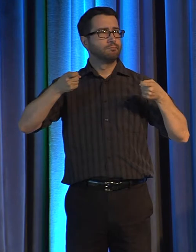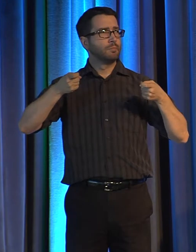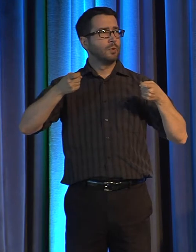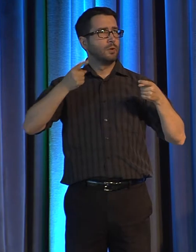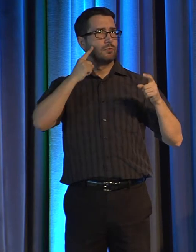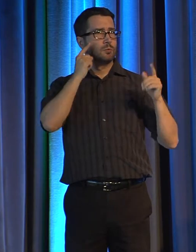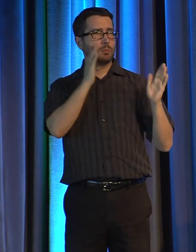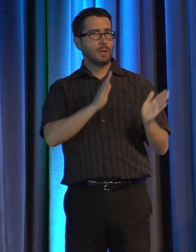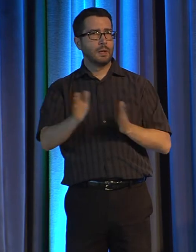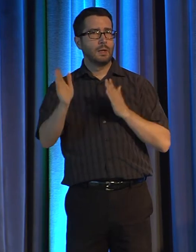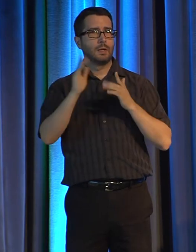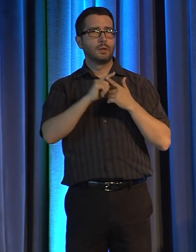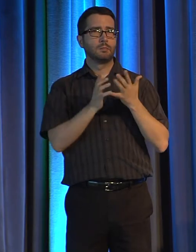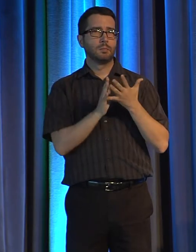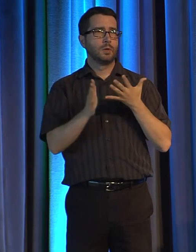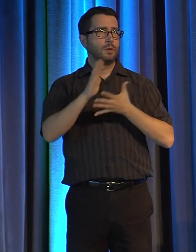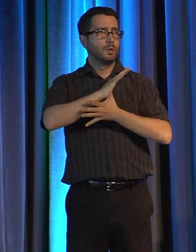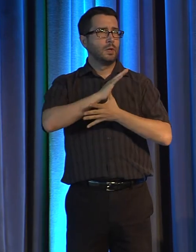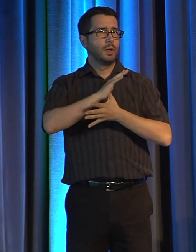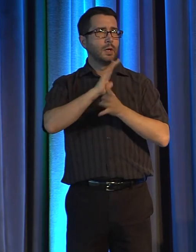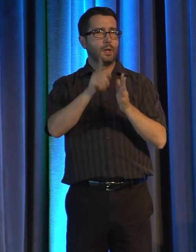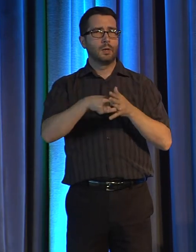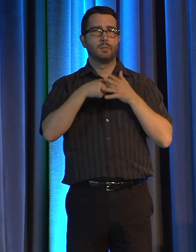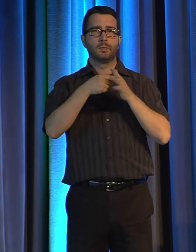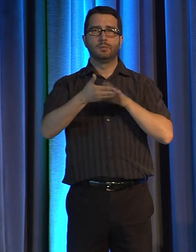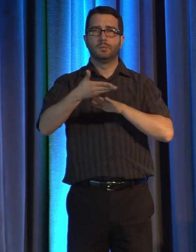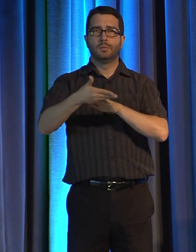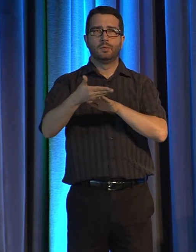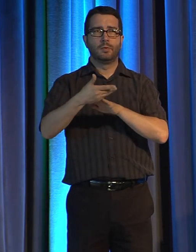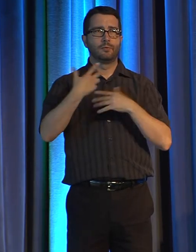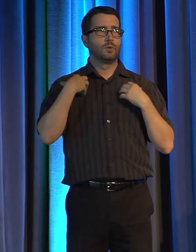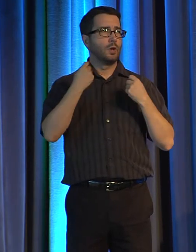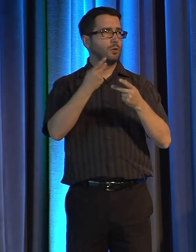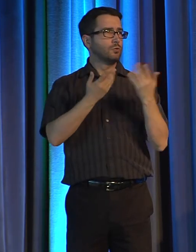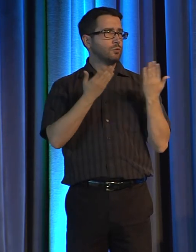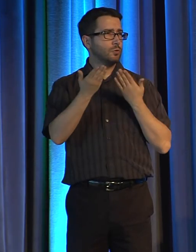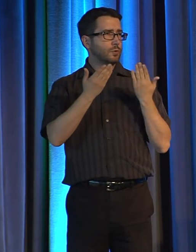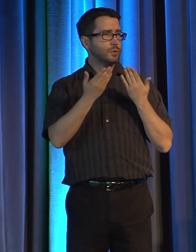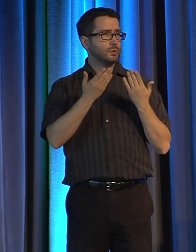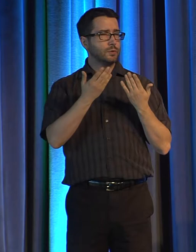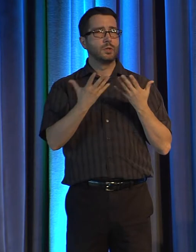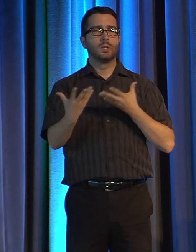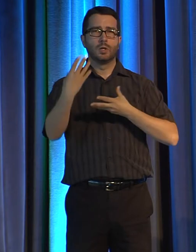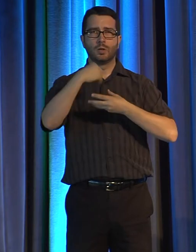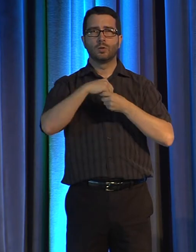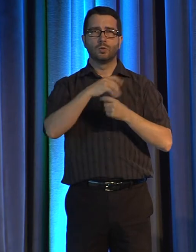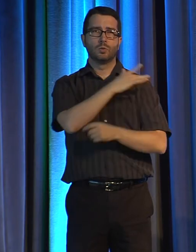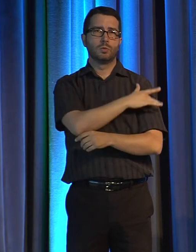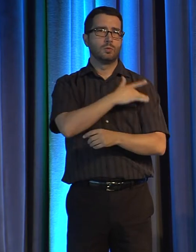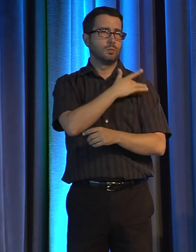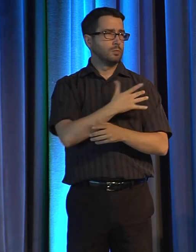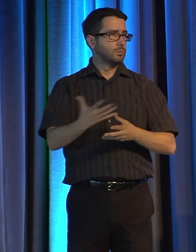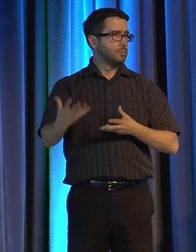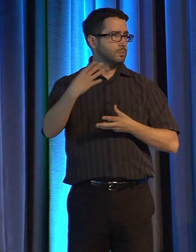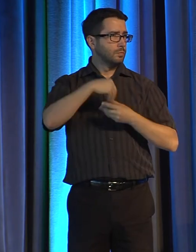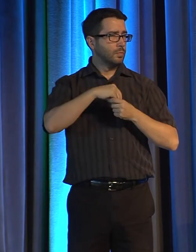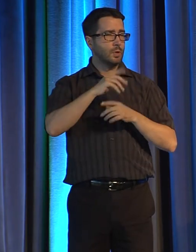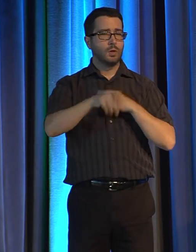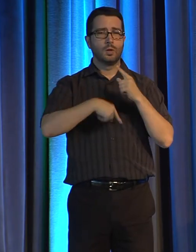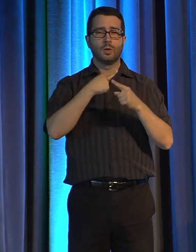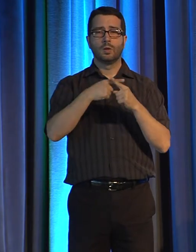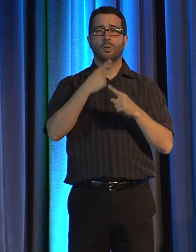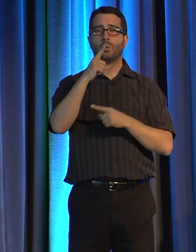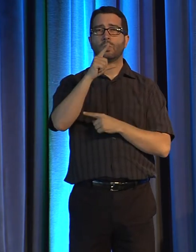planning, prioritization, and implementation of health services, including engagement with stakeholders. Throughout 2017